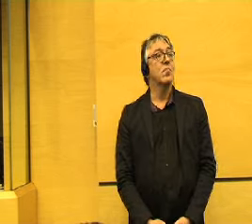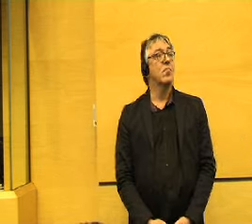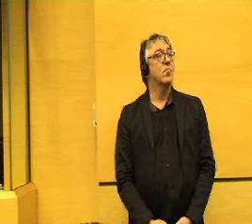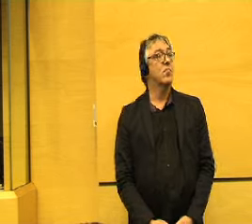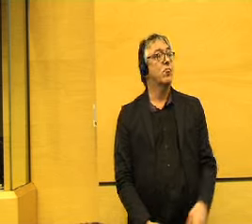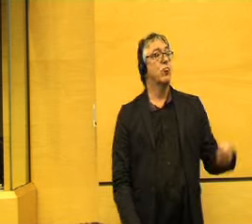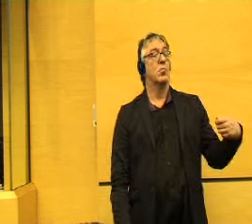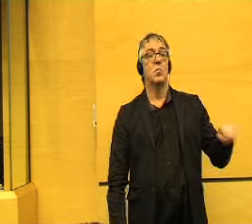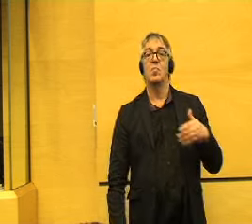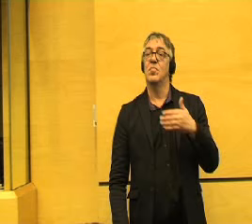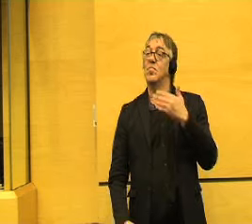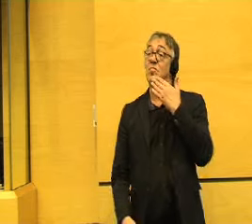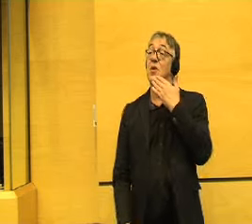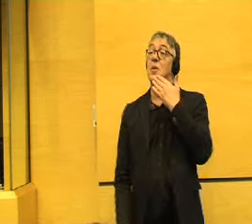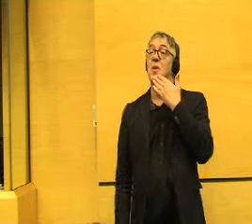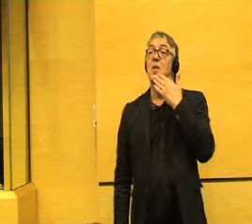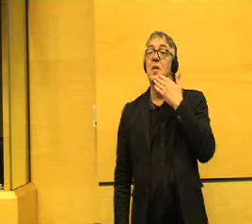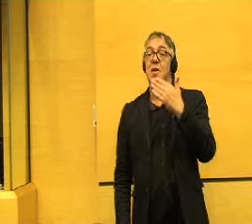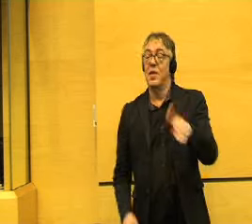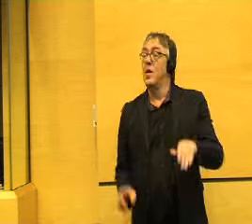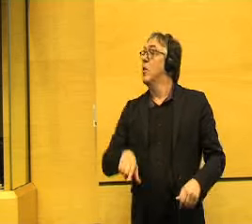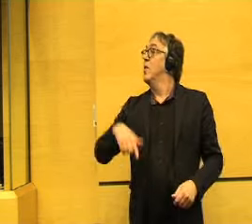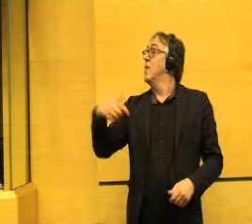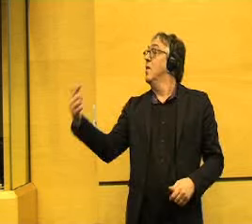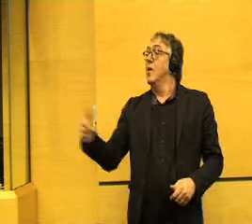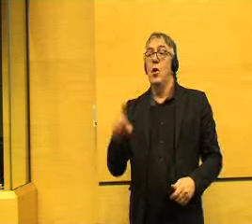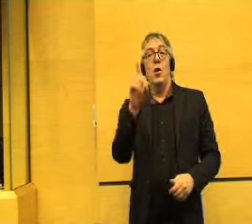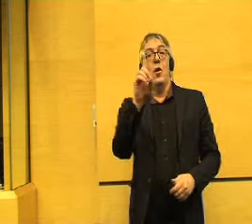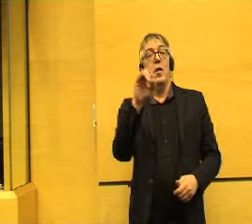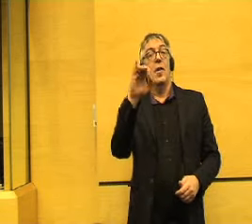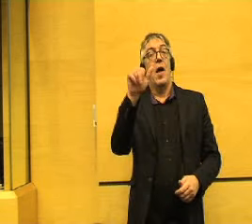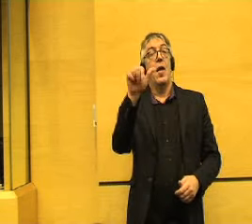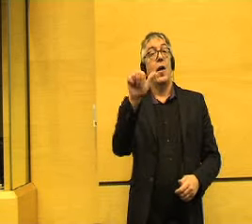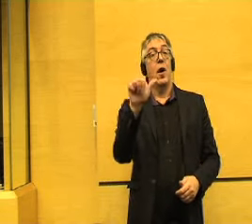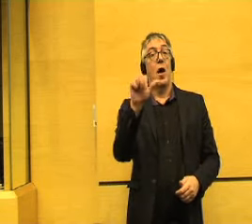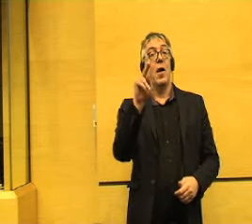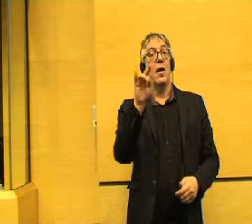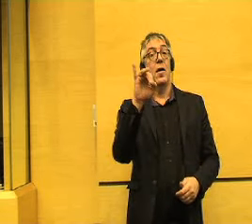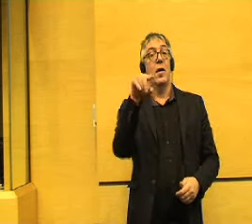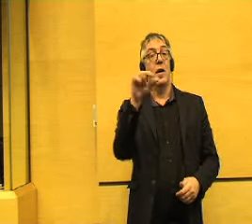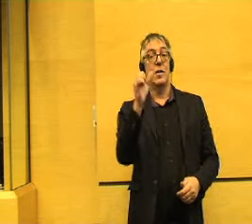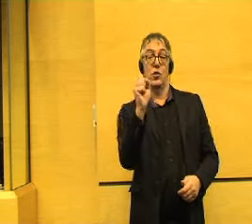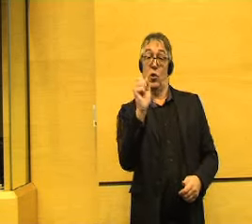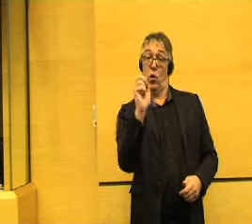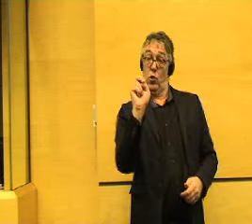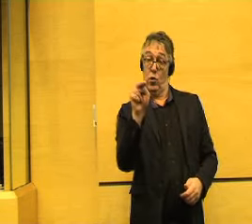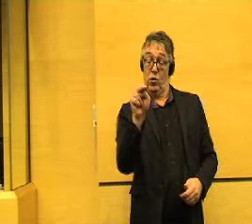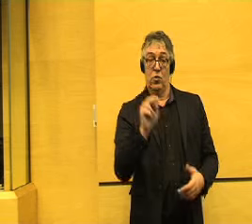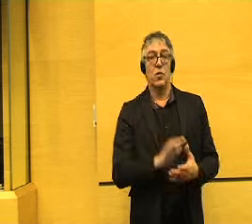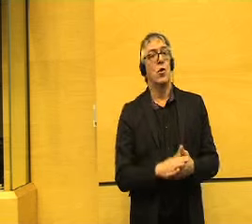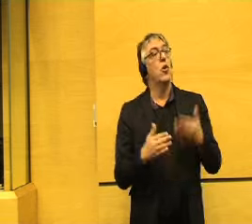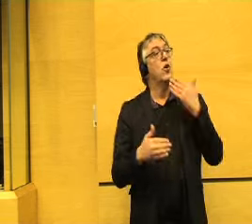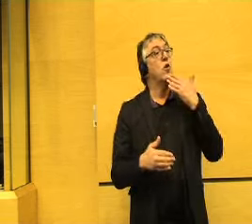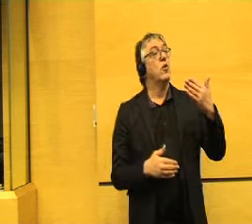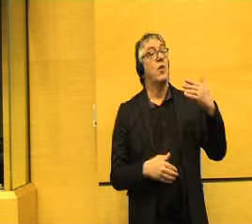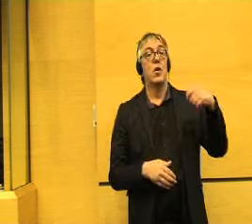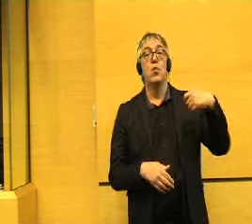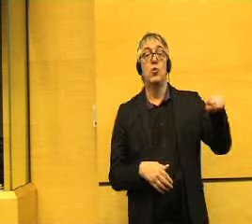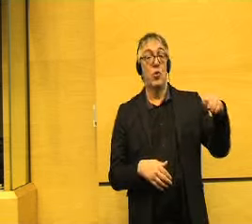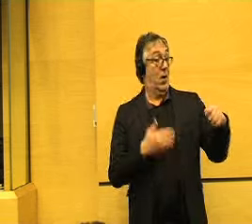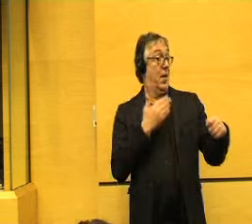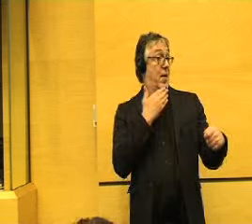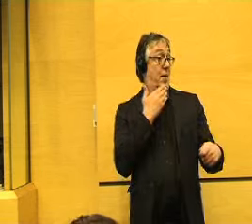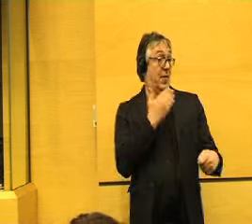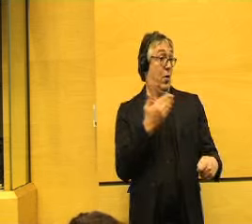Gracias. Thank you. Ms. Diane Kingston has the floor. Thank you, Chair, and thank you for your answers to